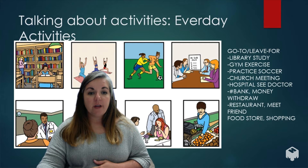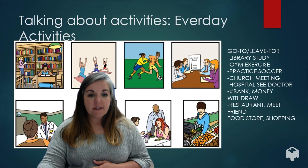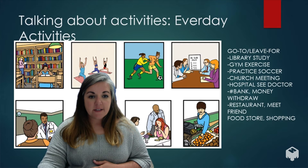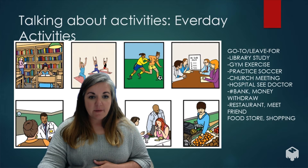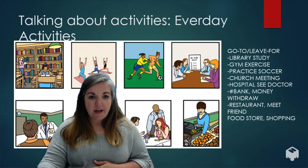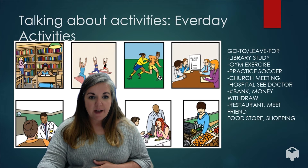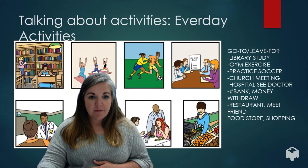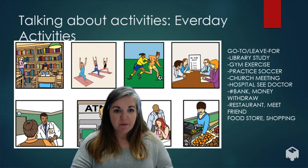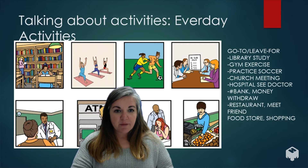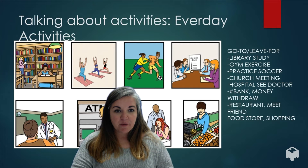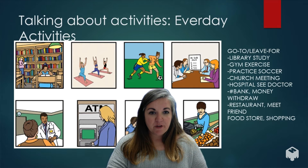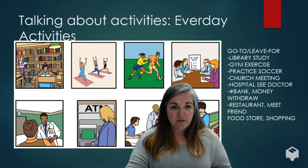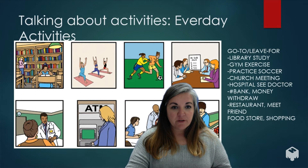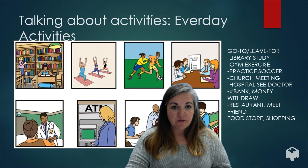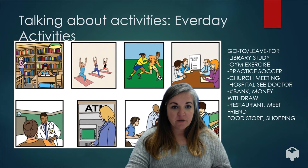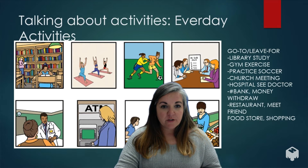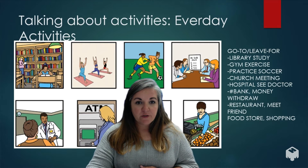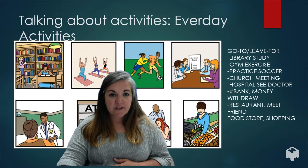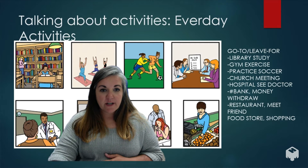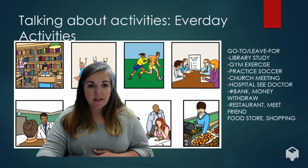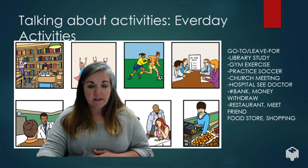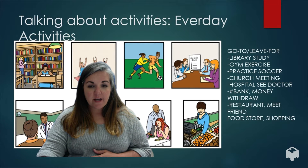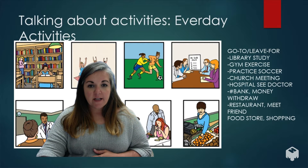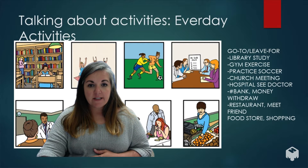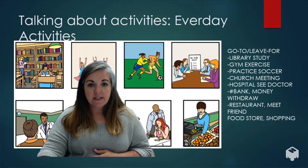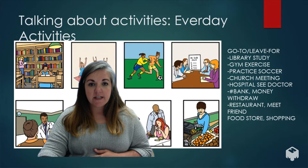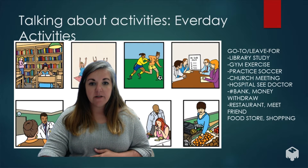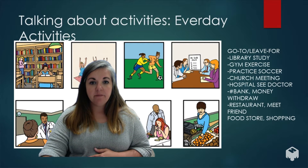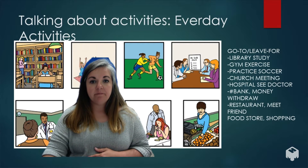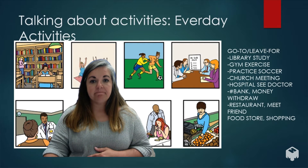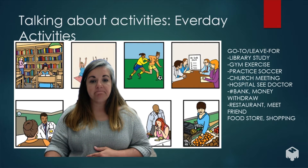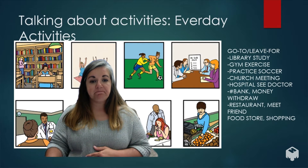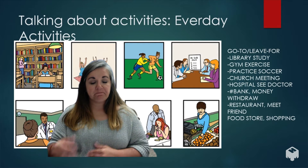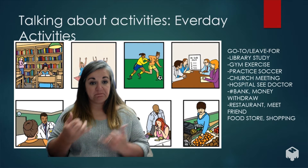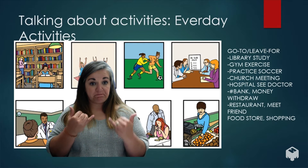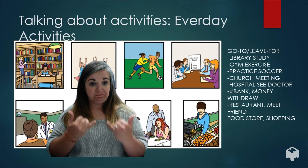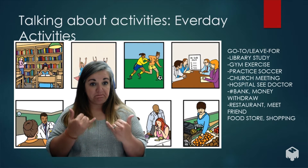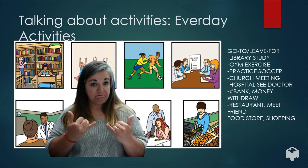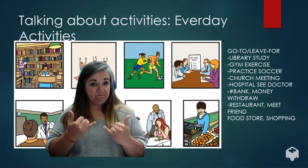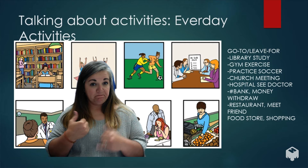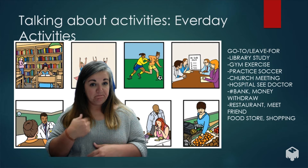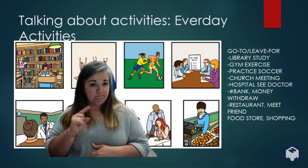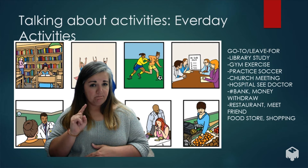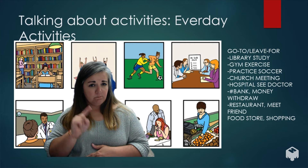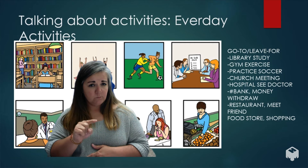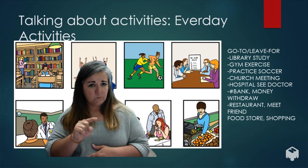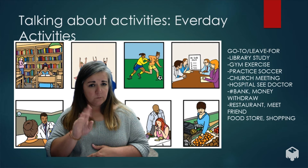The one you can't see behind me, I'm going to move it over just for a second. ATM.